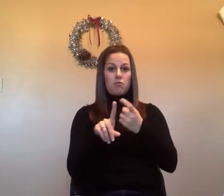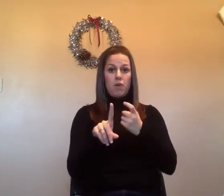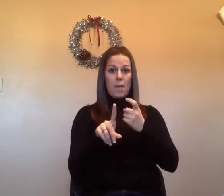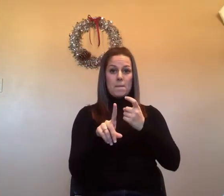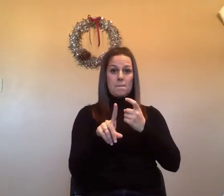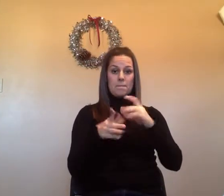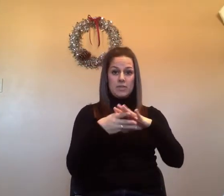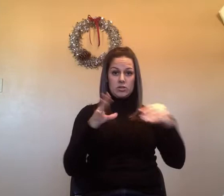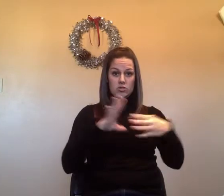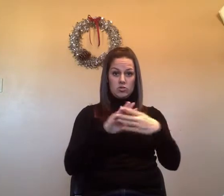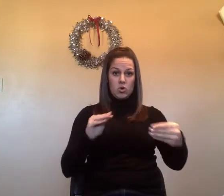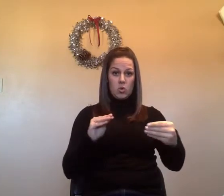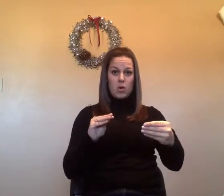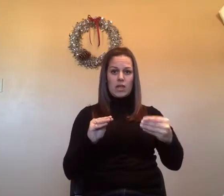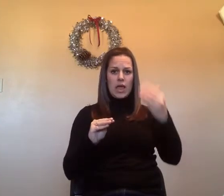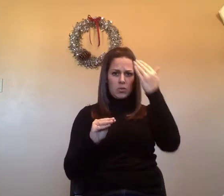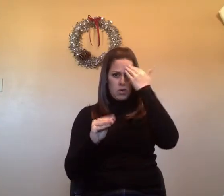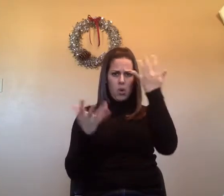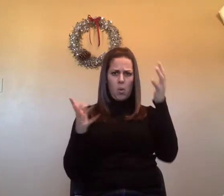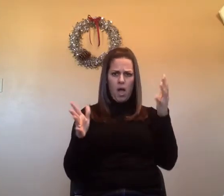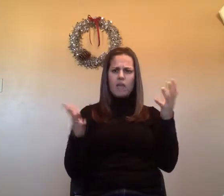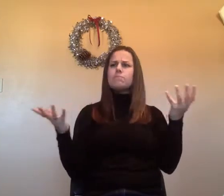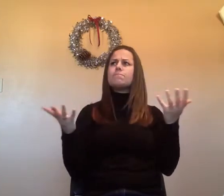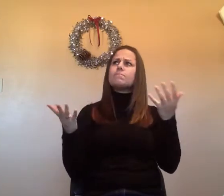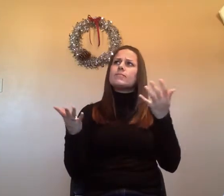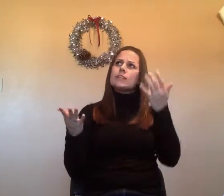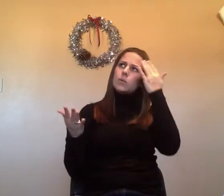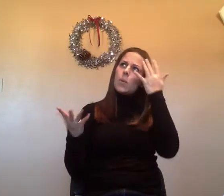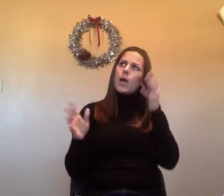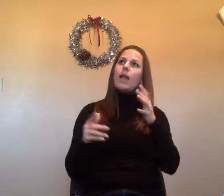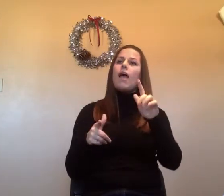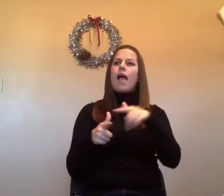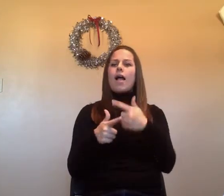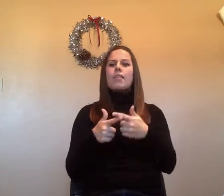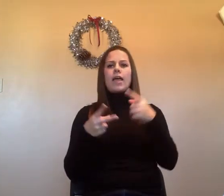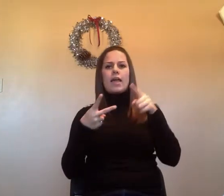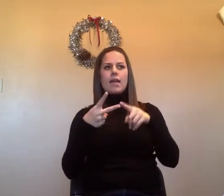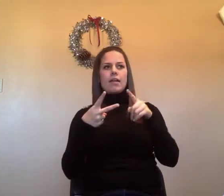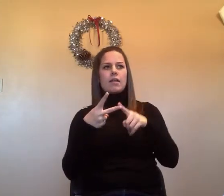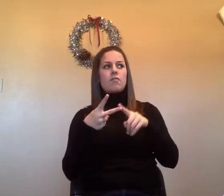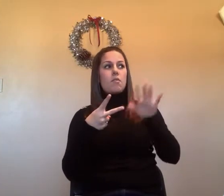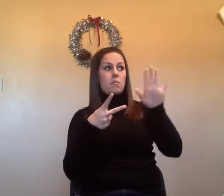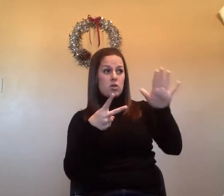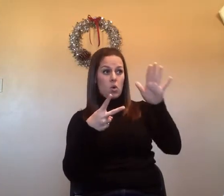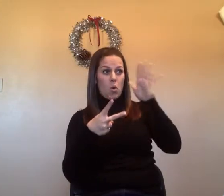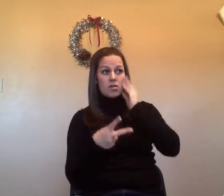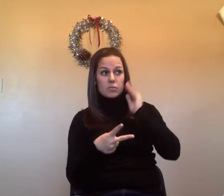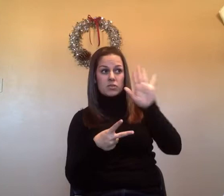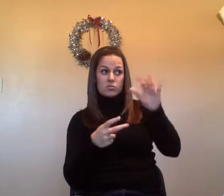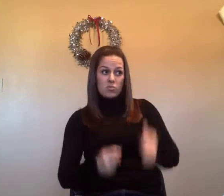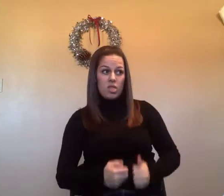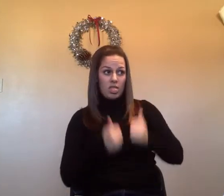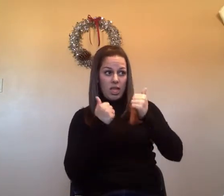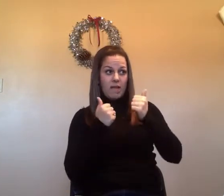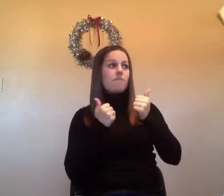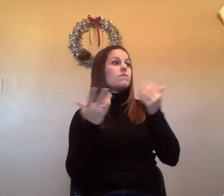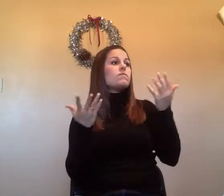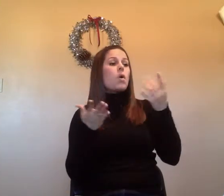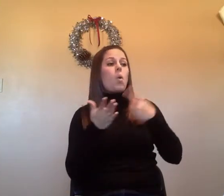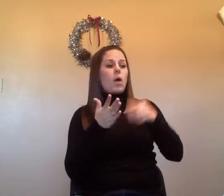going to, maybe write down one or two clues from what you know, and then use those clues to answer the question.